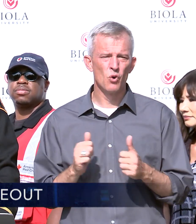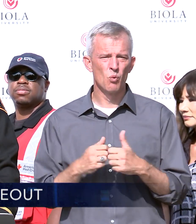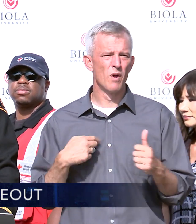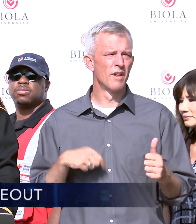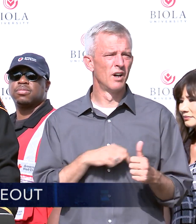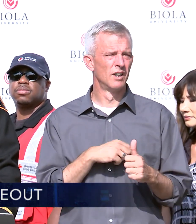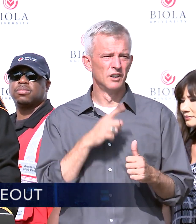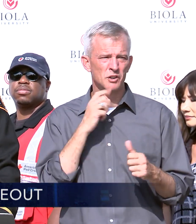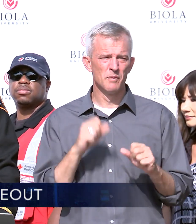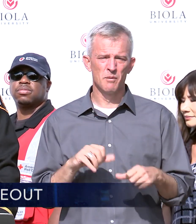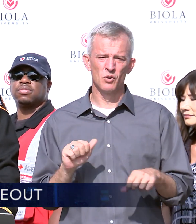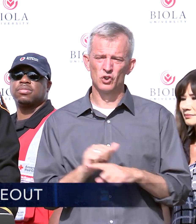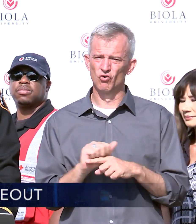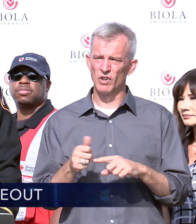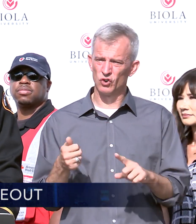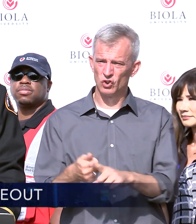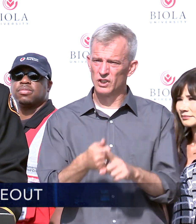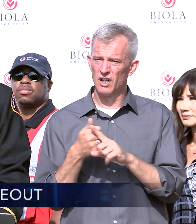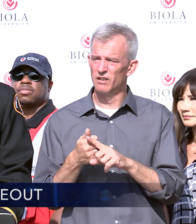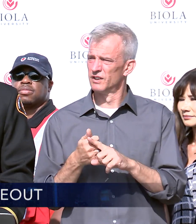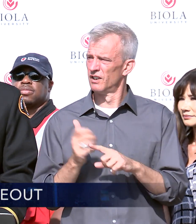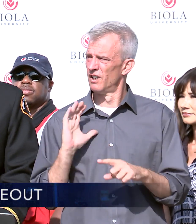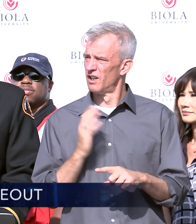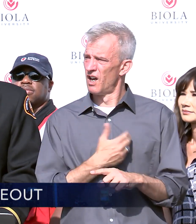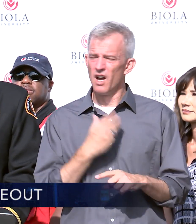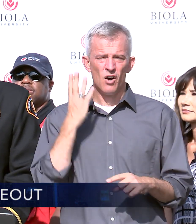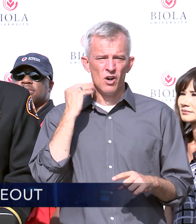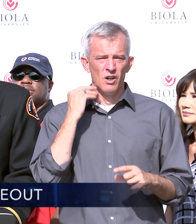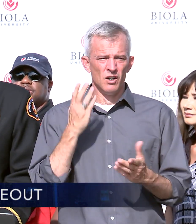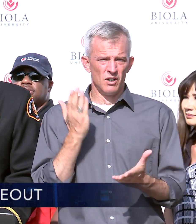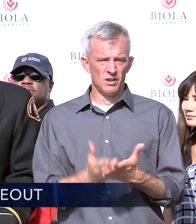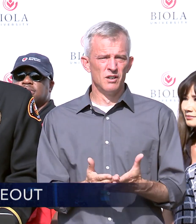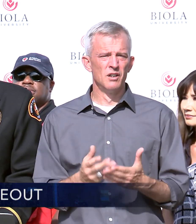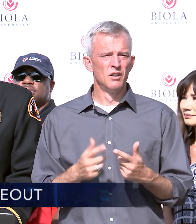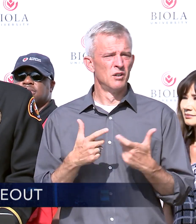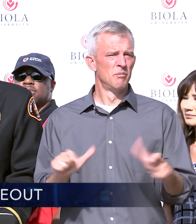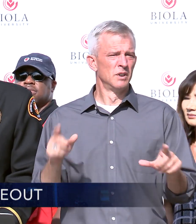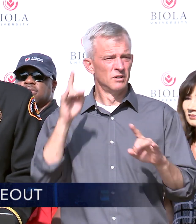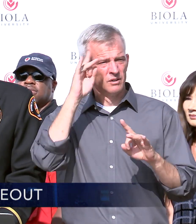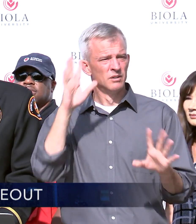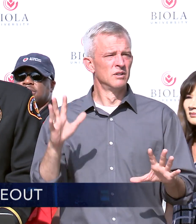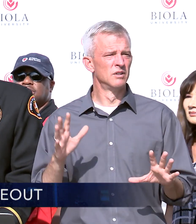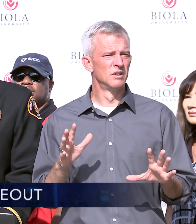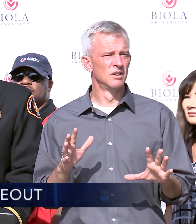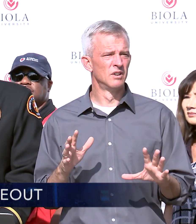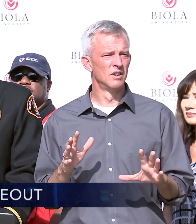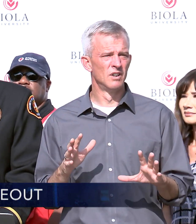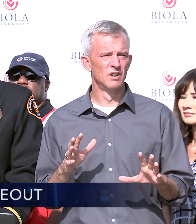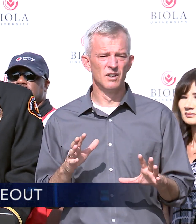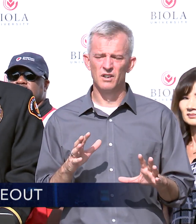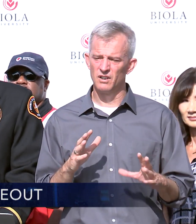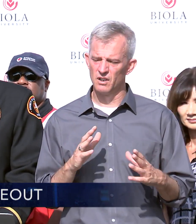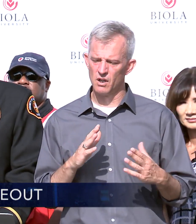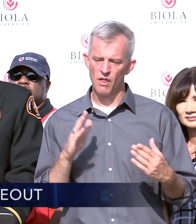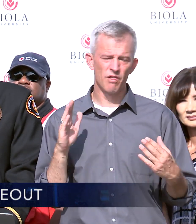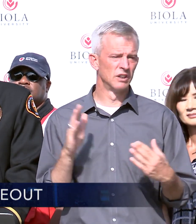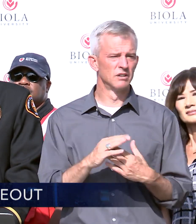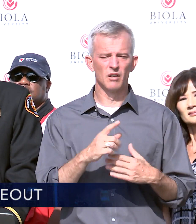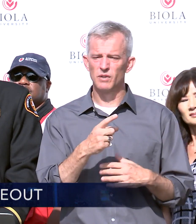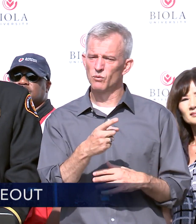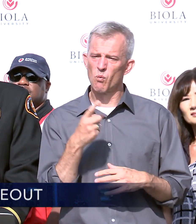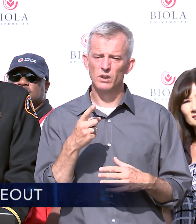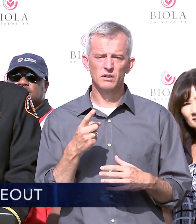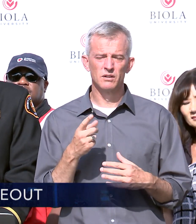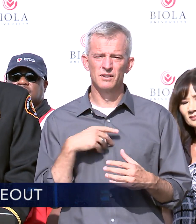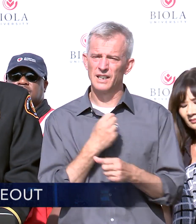us to train yourselves. Our experience shows that in major disasters, that the number one entity